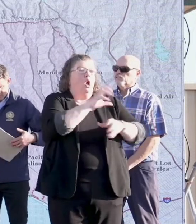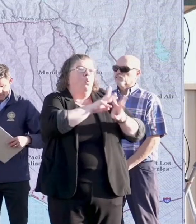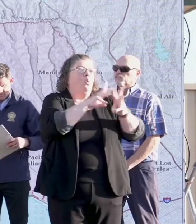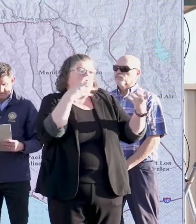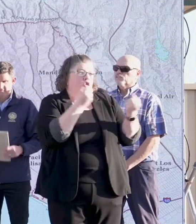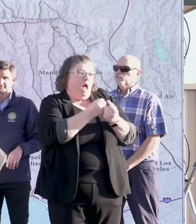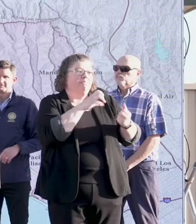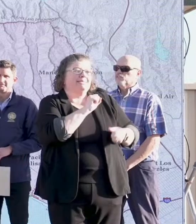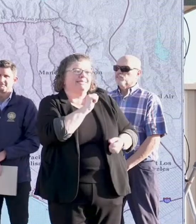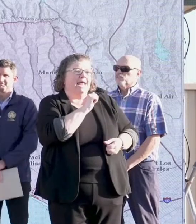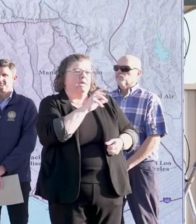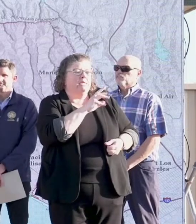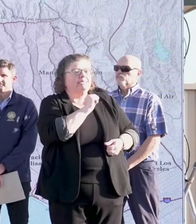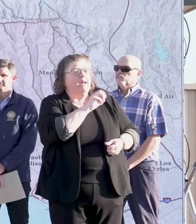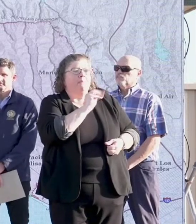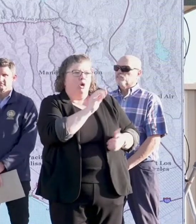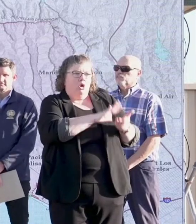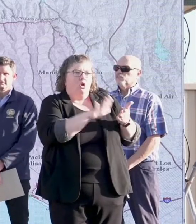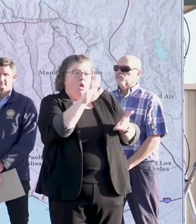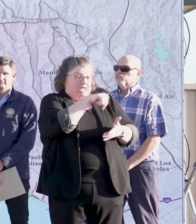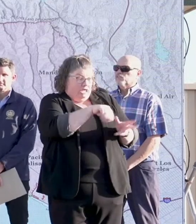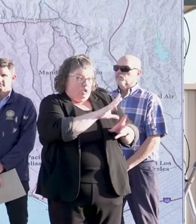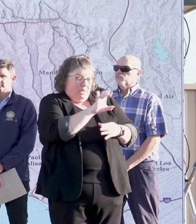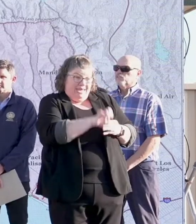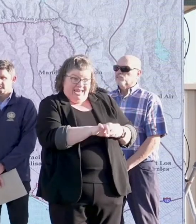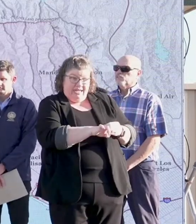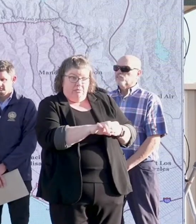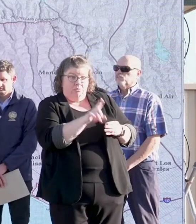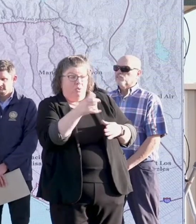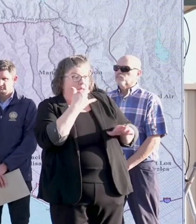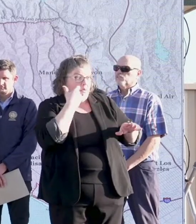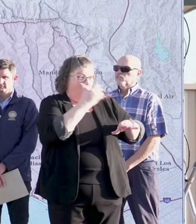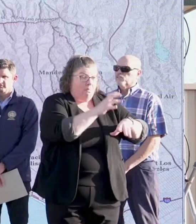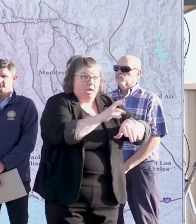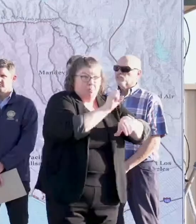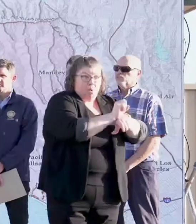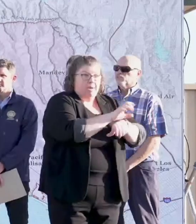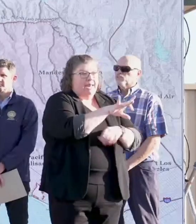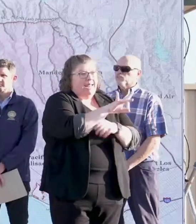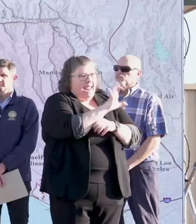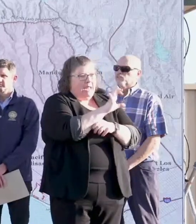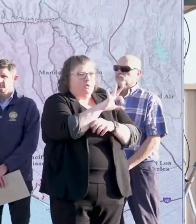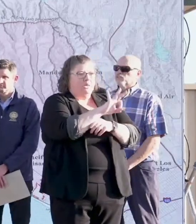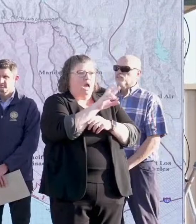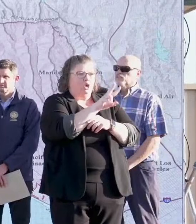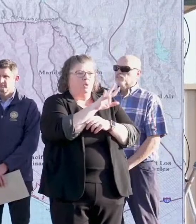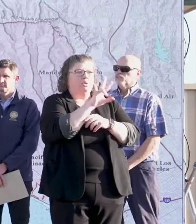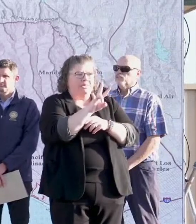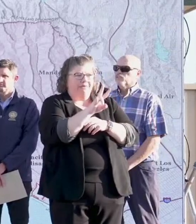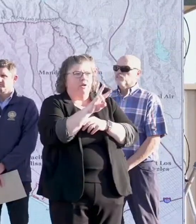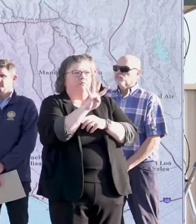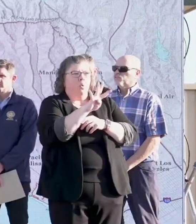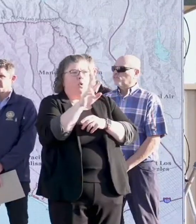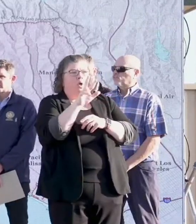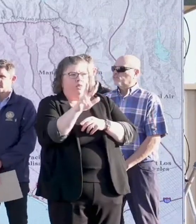this weekend. If you can call, make an appointment, 800-927-4357,